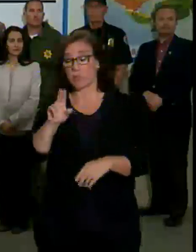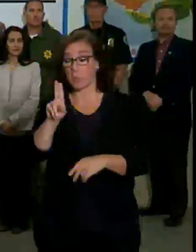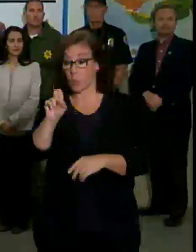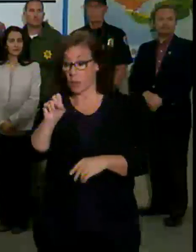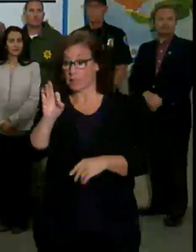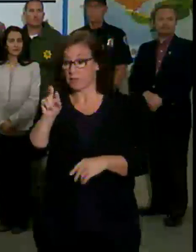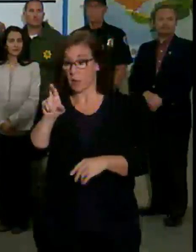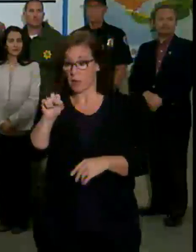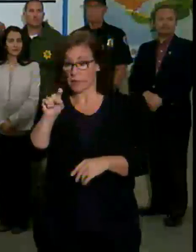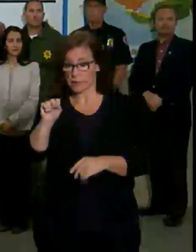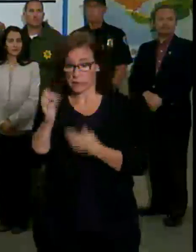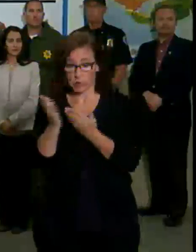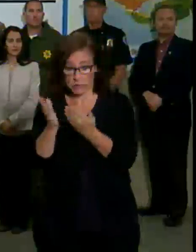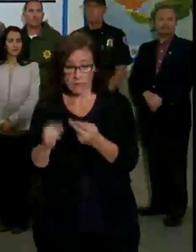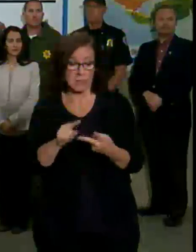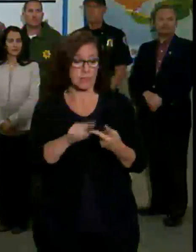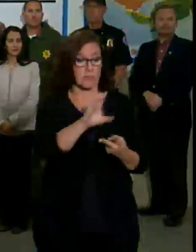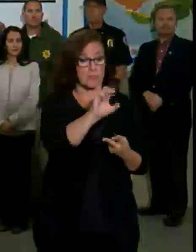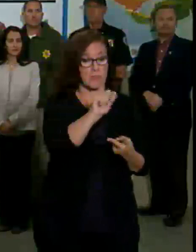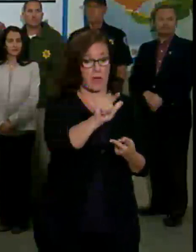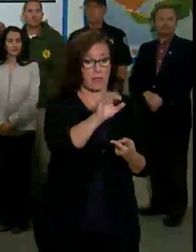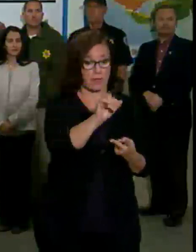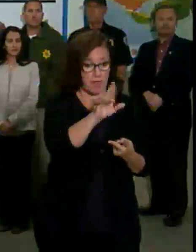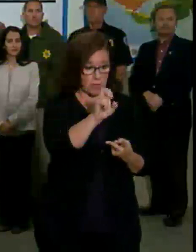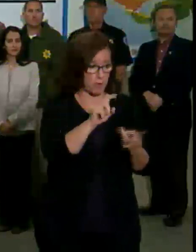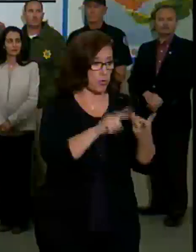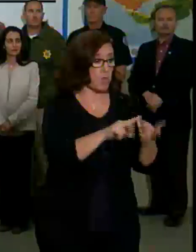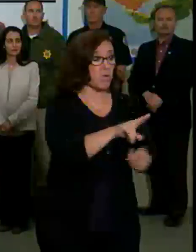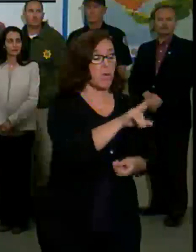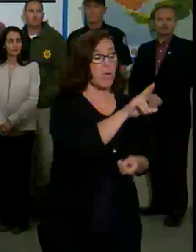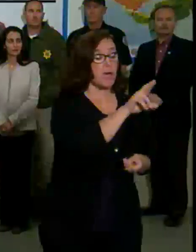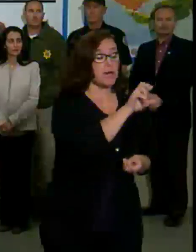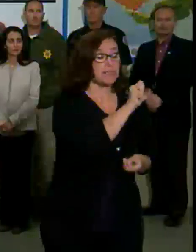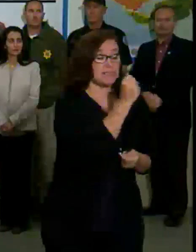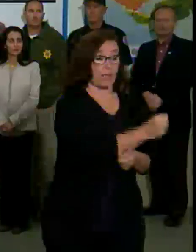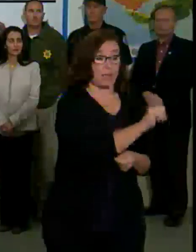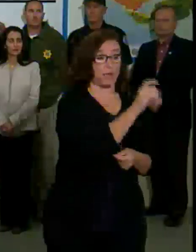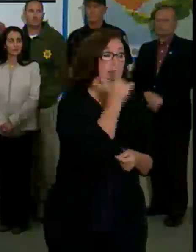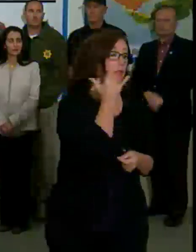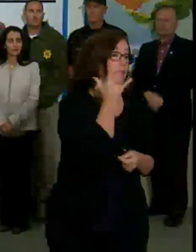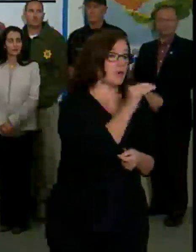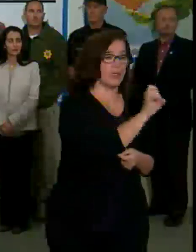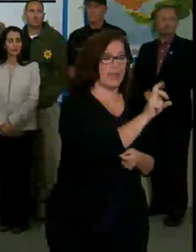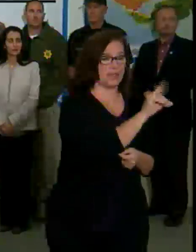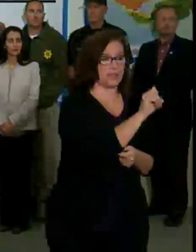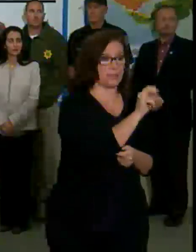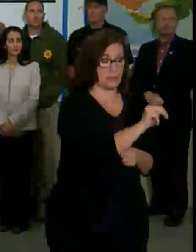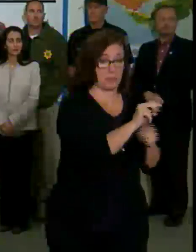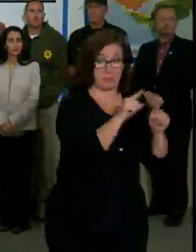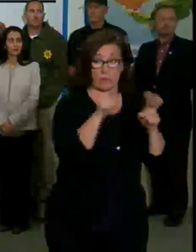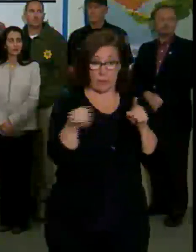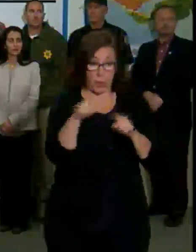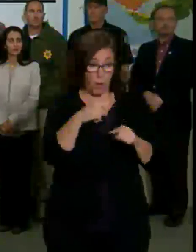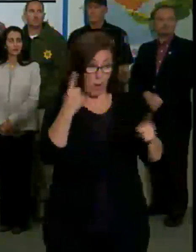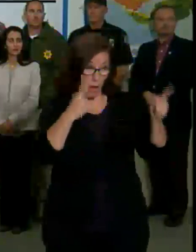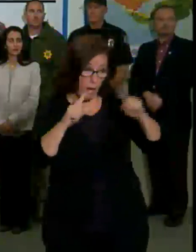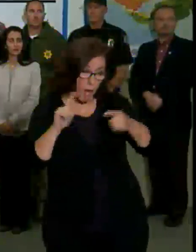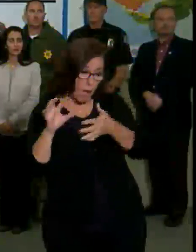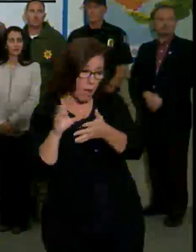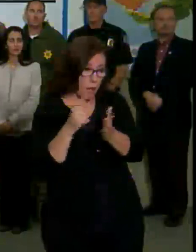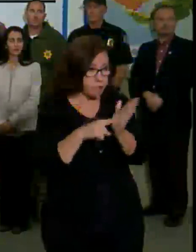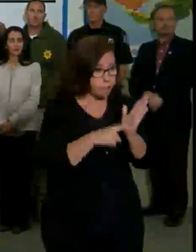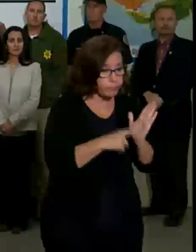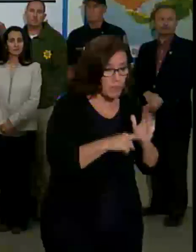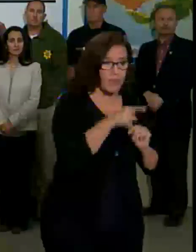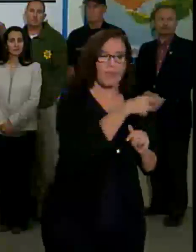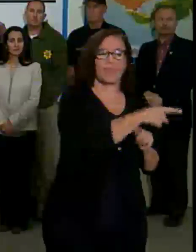Southern California Edison? Because they were concerned possibly their lines might have marked or something like that. Is that being looked into as a